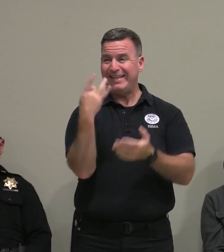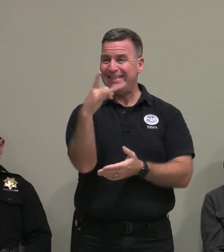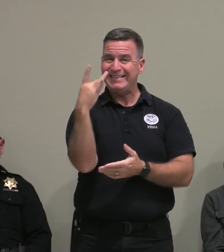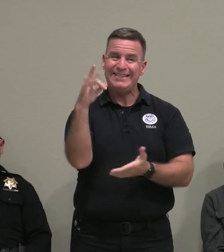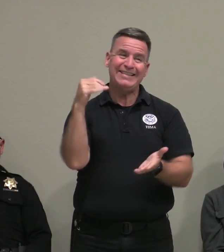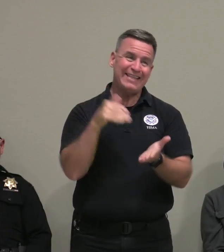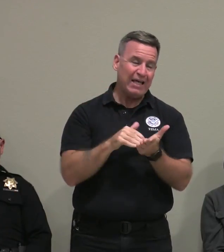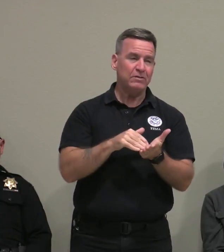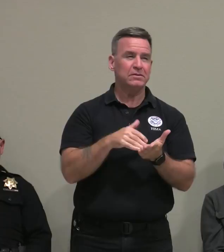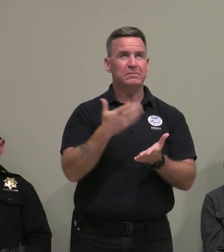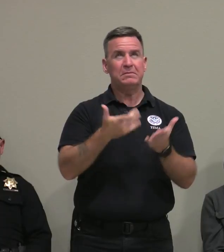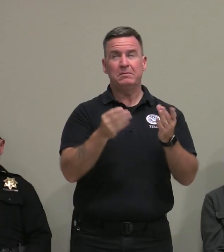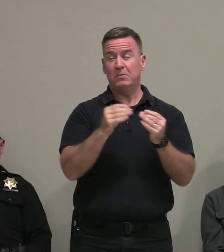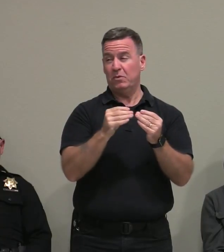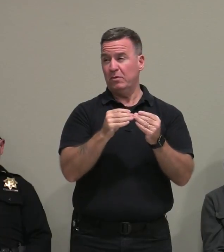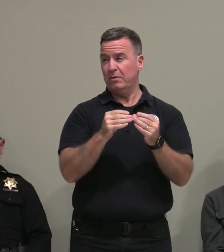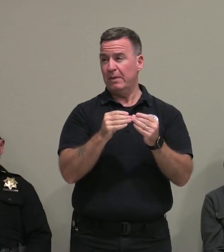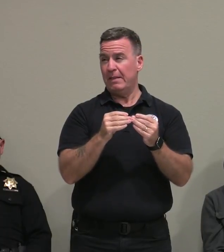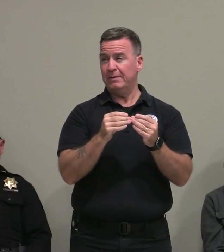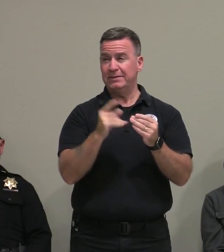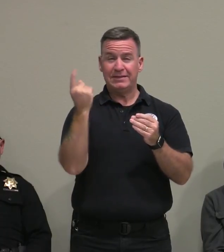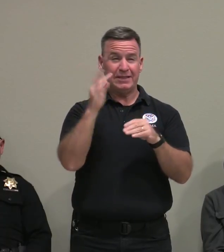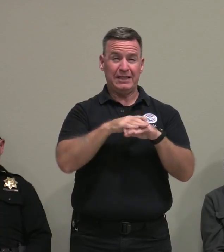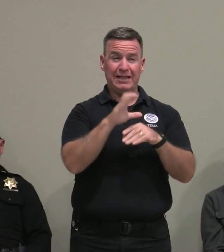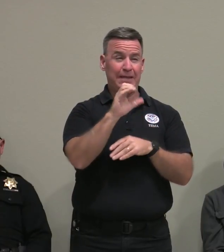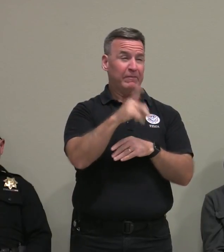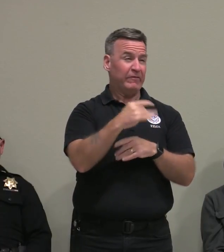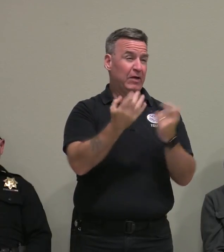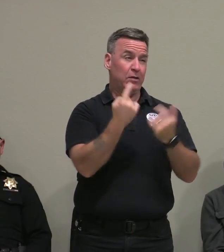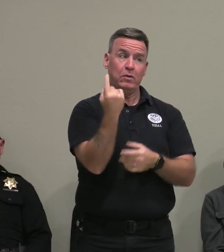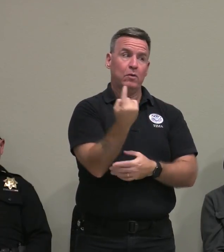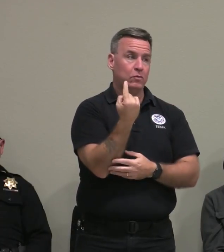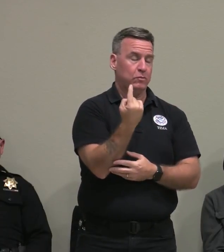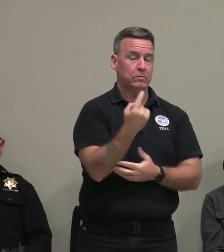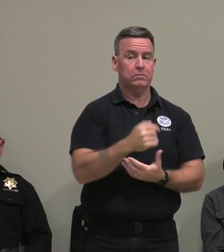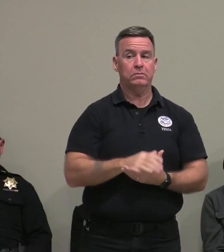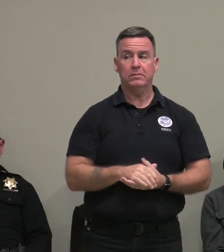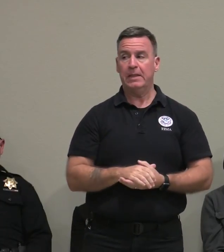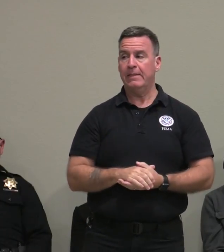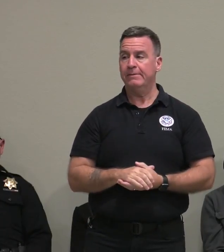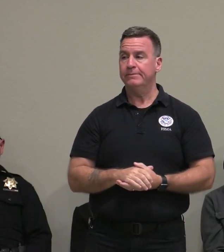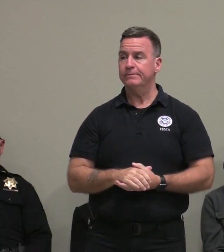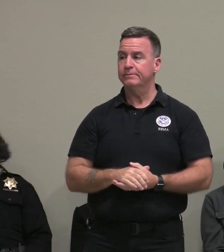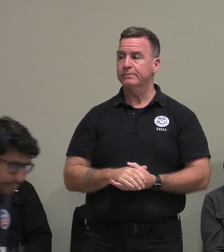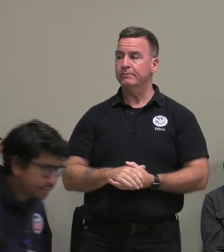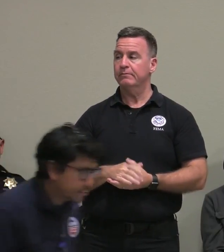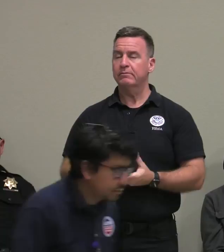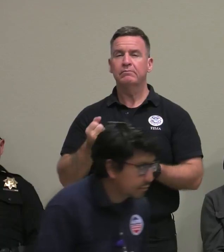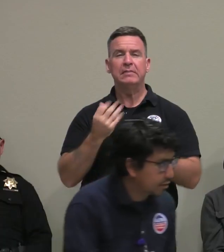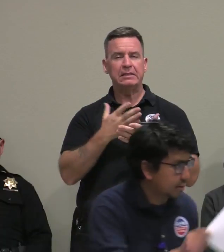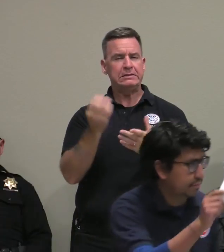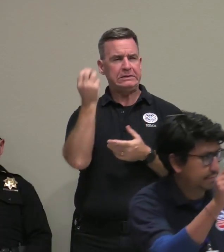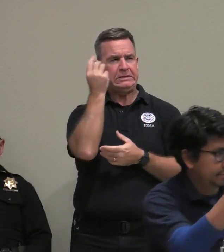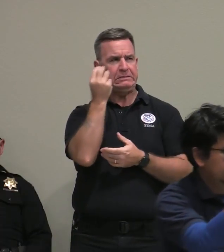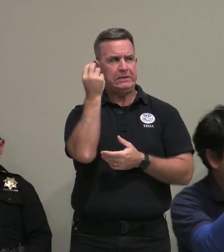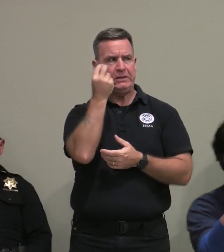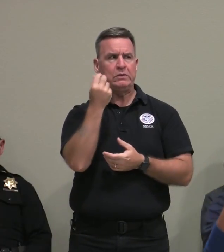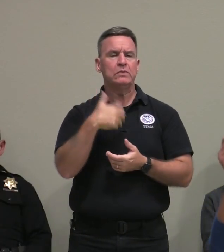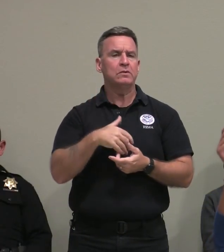18,000, maybe a little bit more, structures just on the campfire alone. So there's a lot of things to think about.